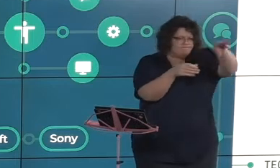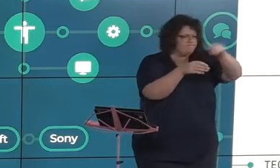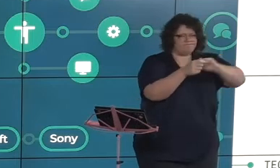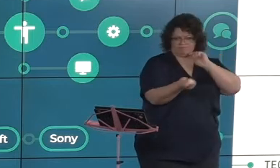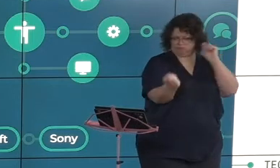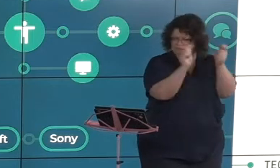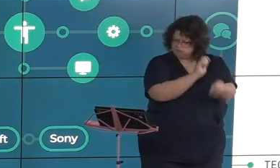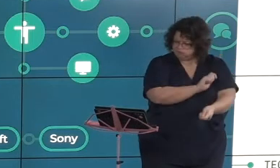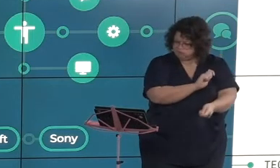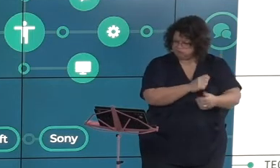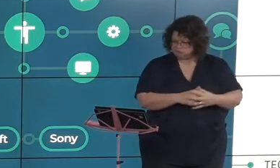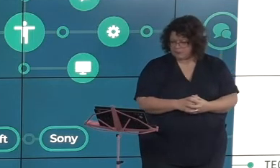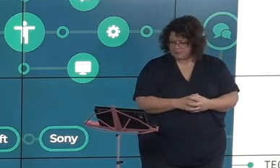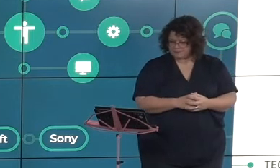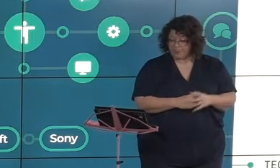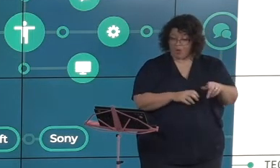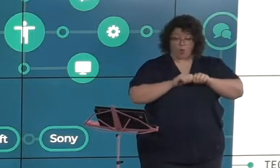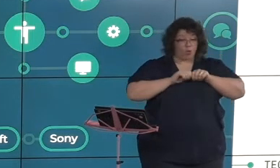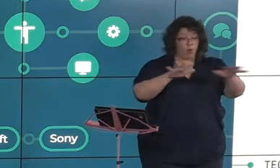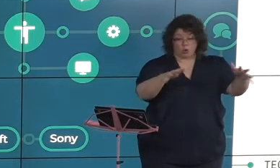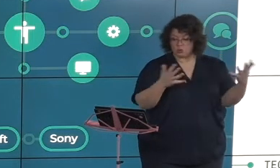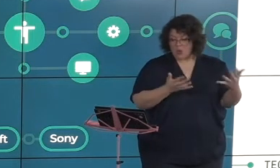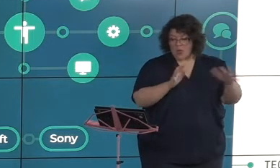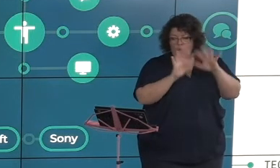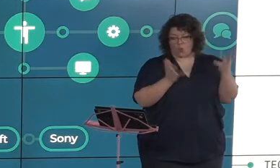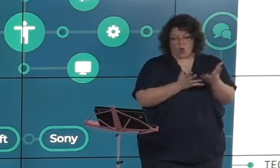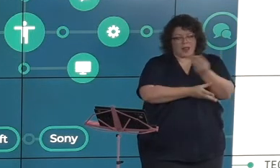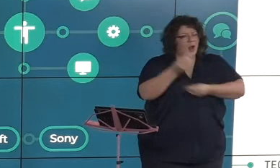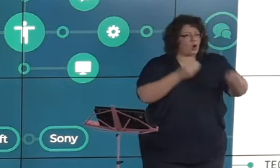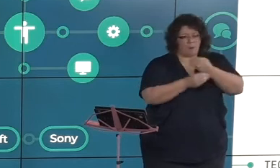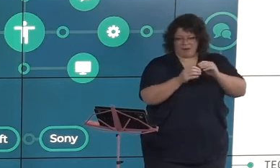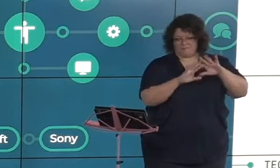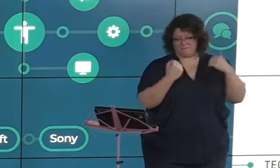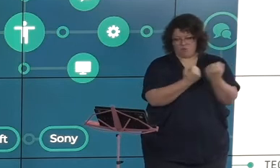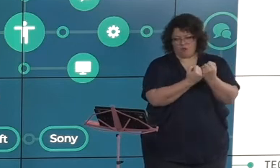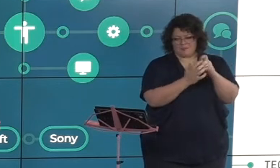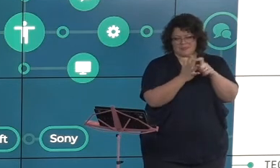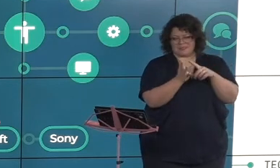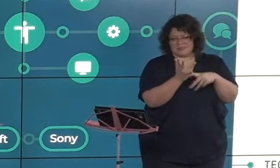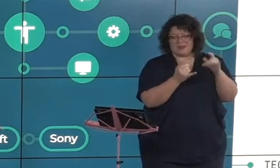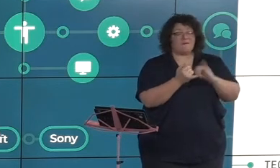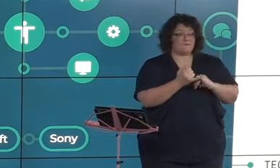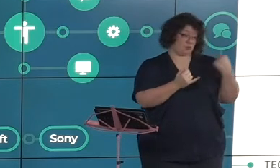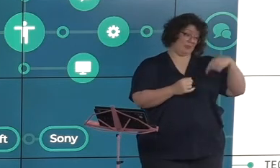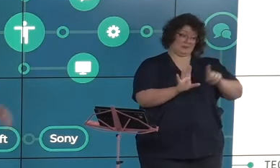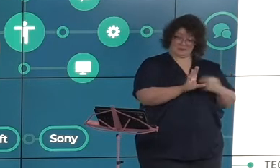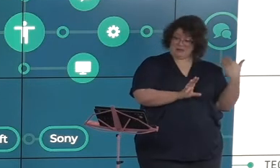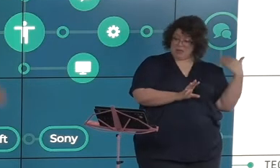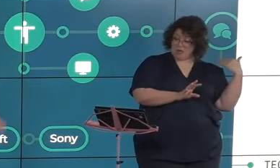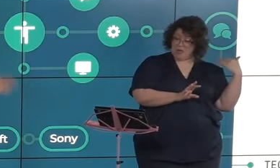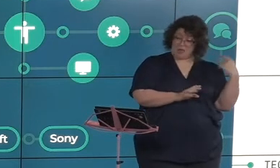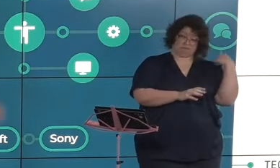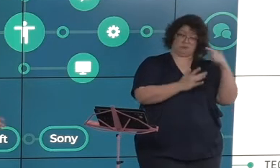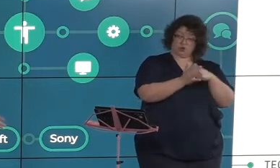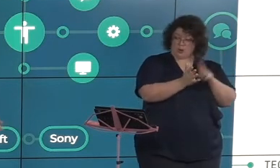this year in January. Not on a special stage or an inspiring stage, on the